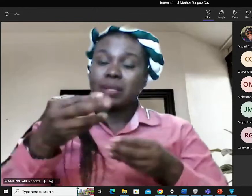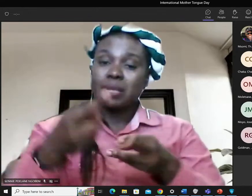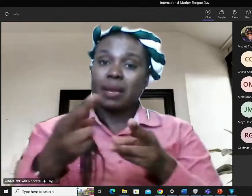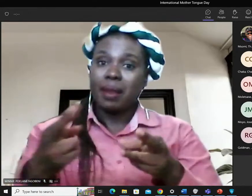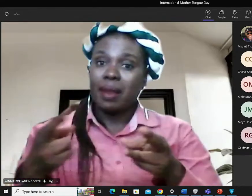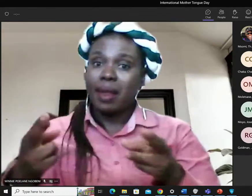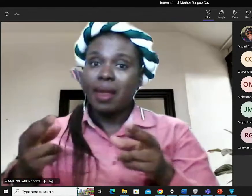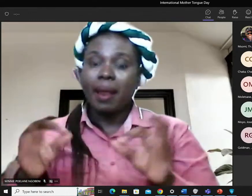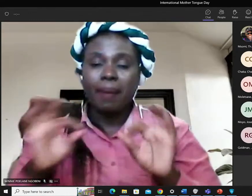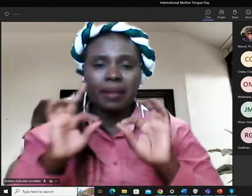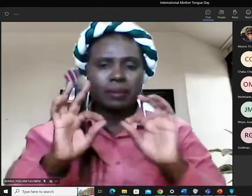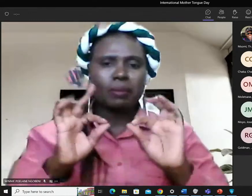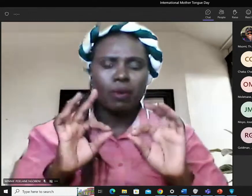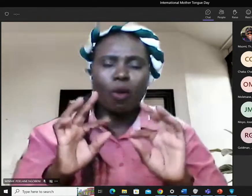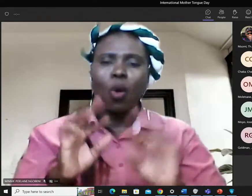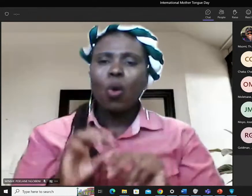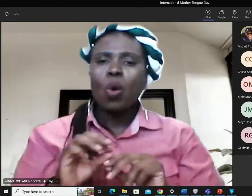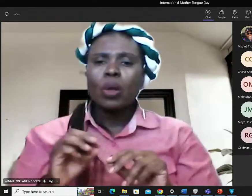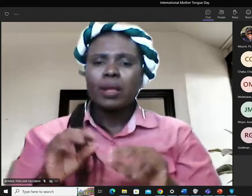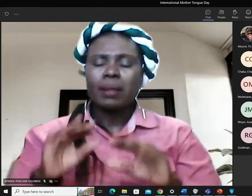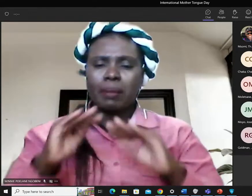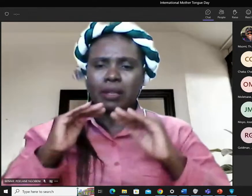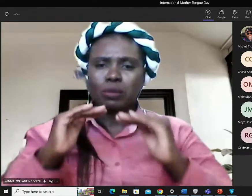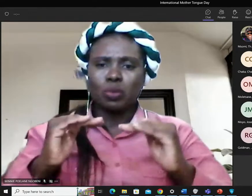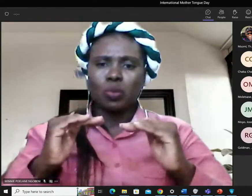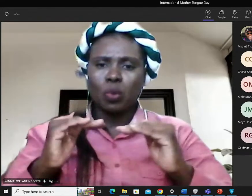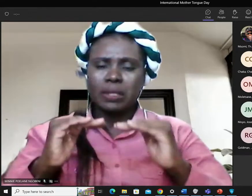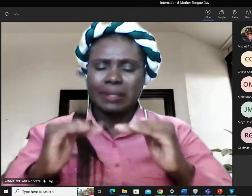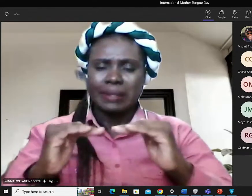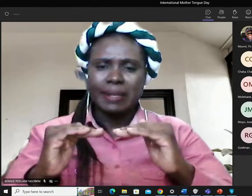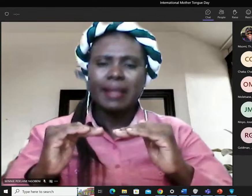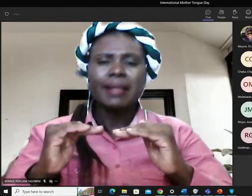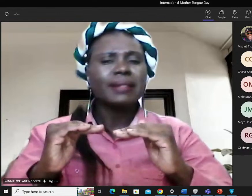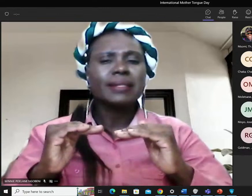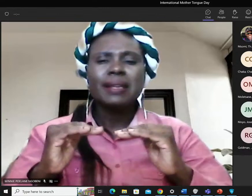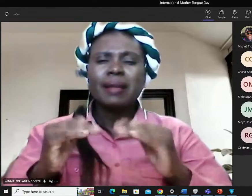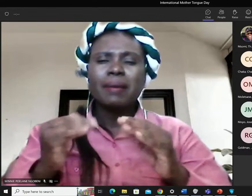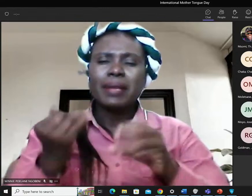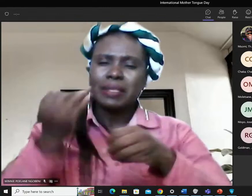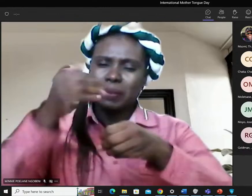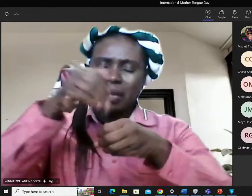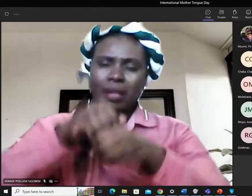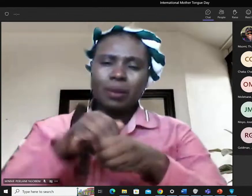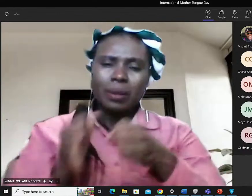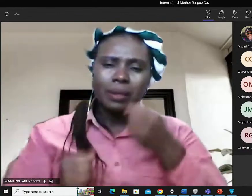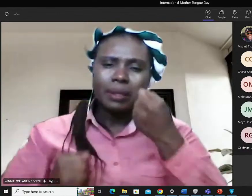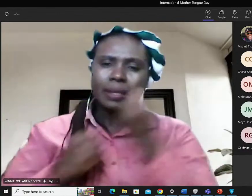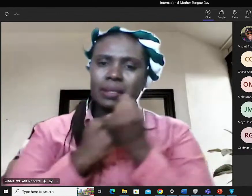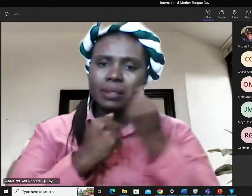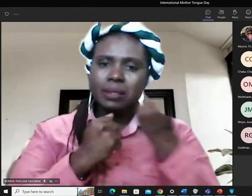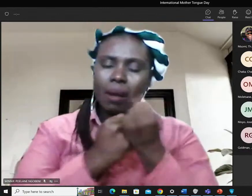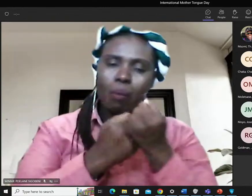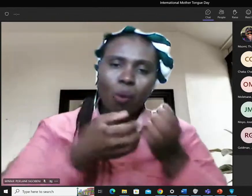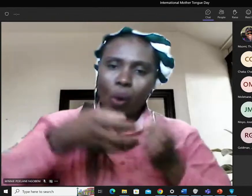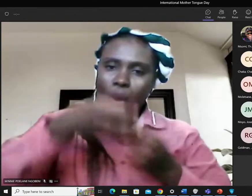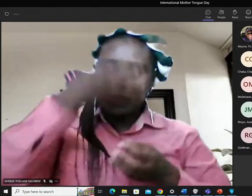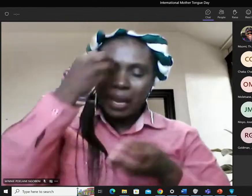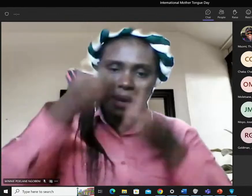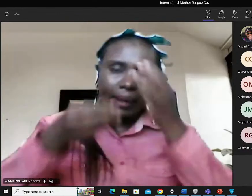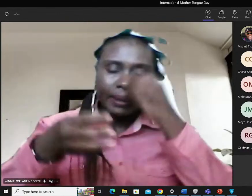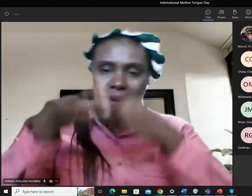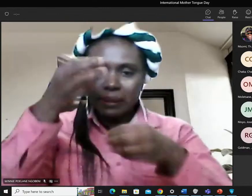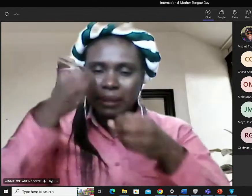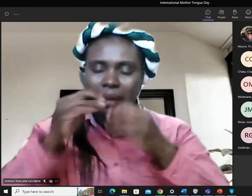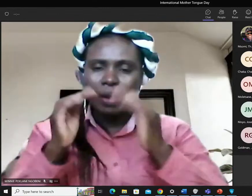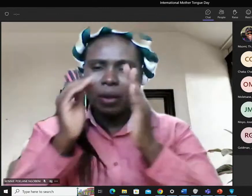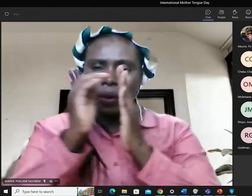be flexible, it must be consistent, it must be explicit, it must support the learning, it must minimize